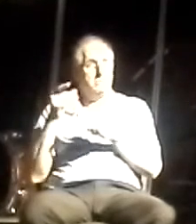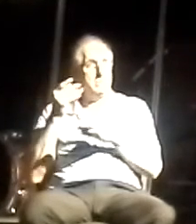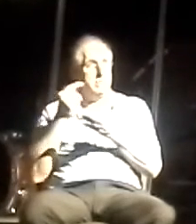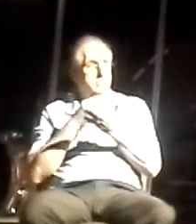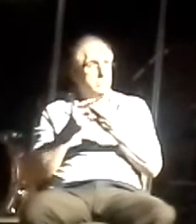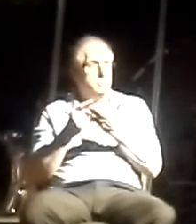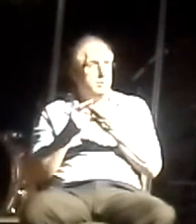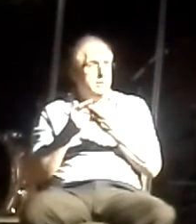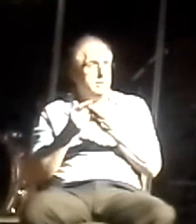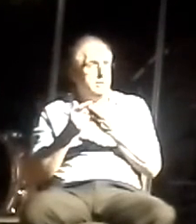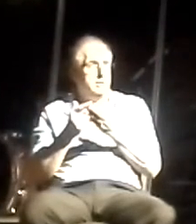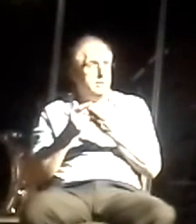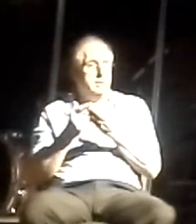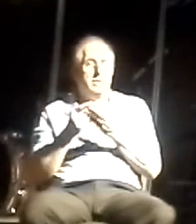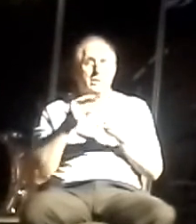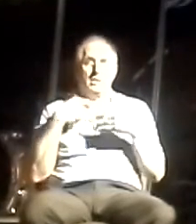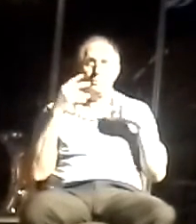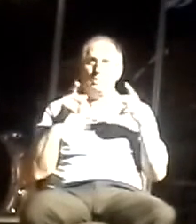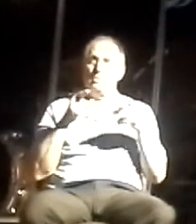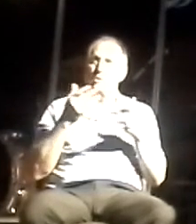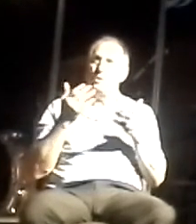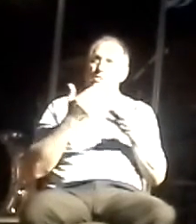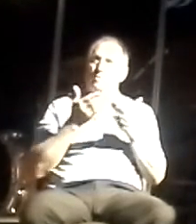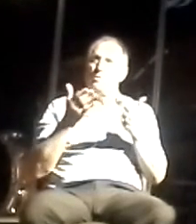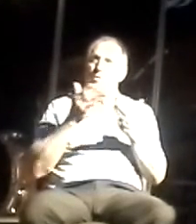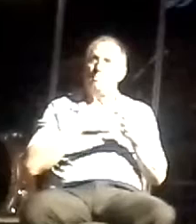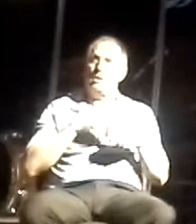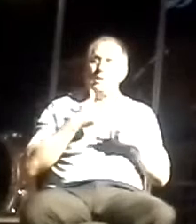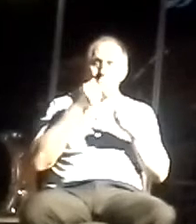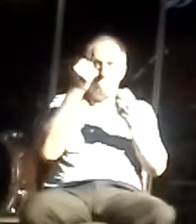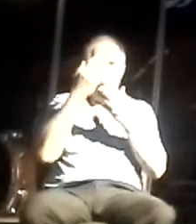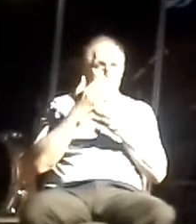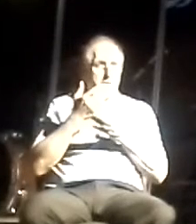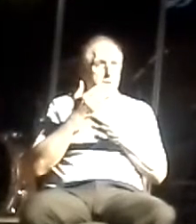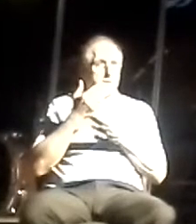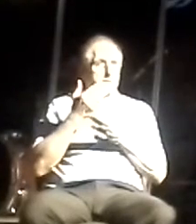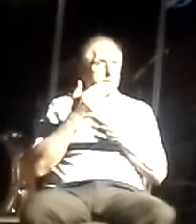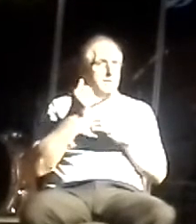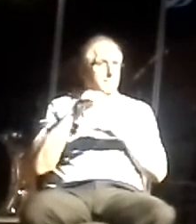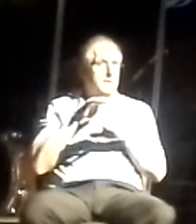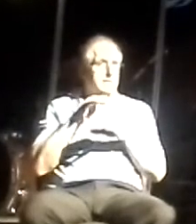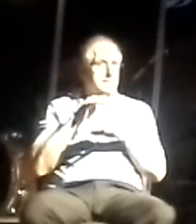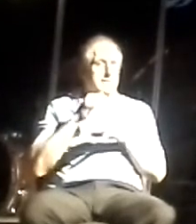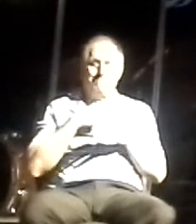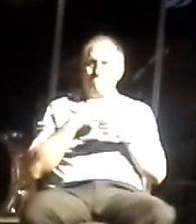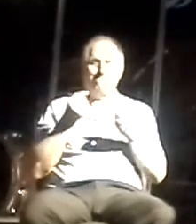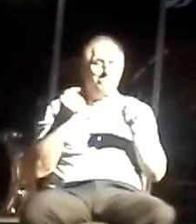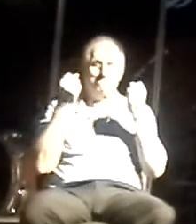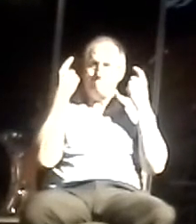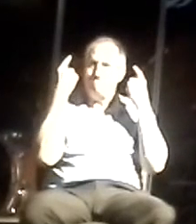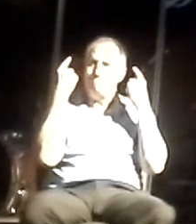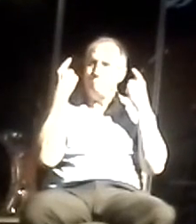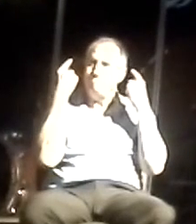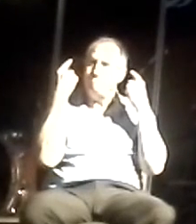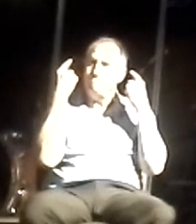week you said it to yourself, young people, you said, you know what, somebody in my life told me something, they gave me some advice, it just made no sense to me. It just seems